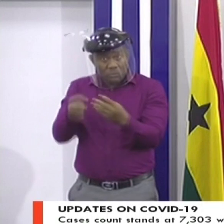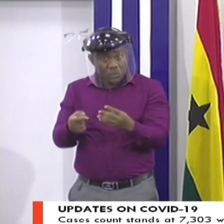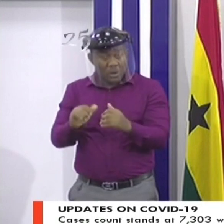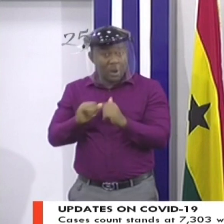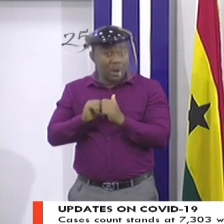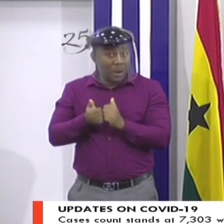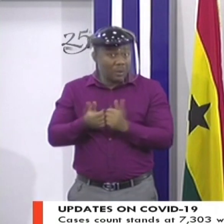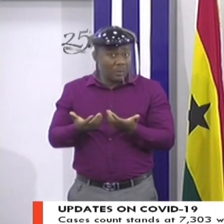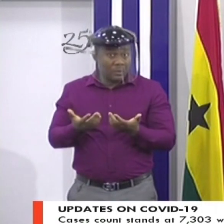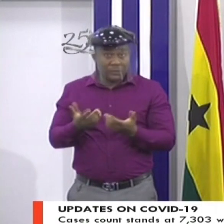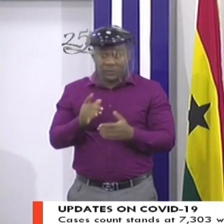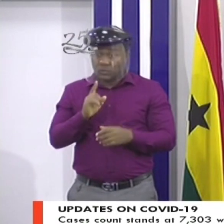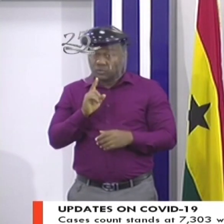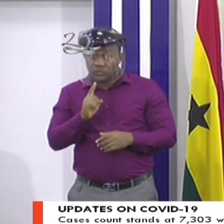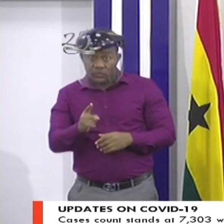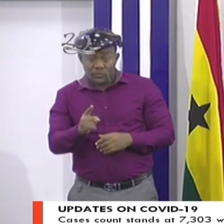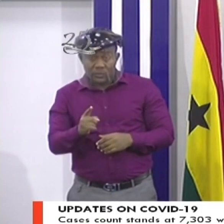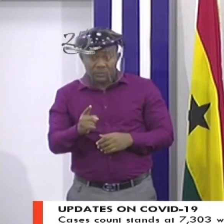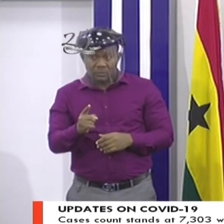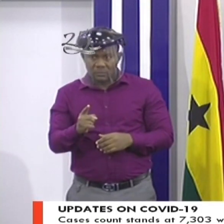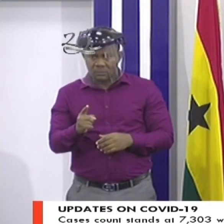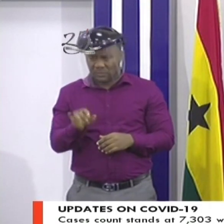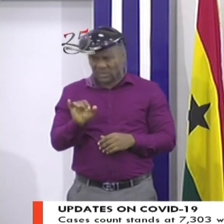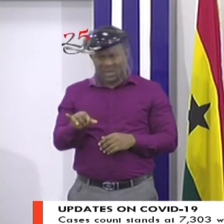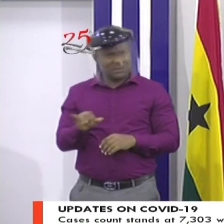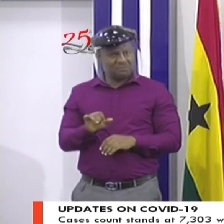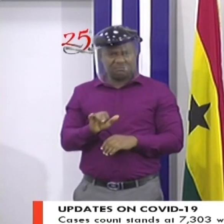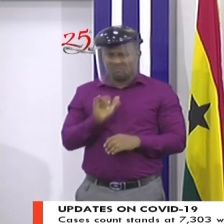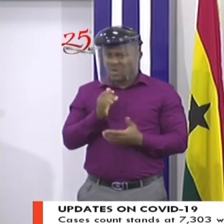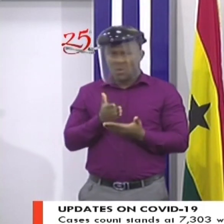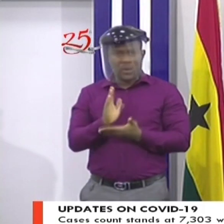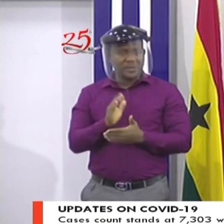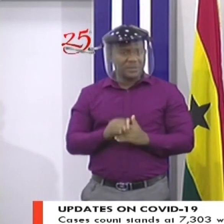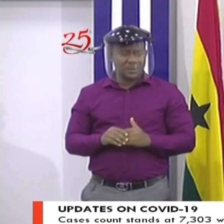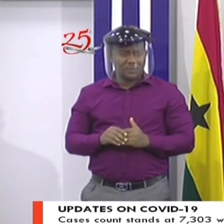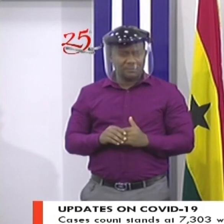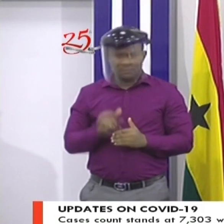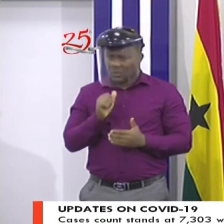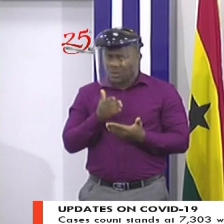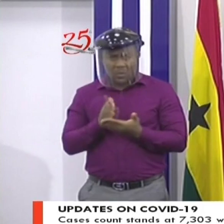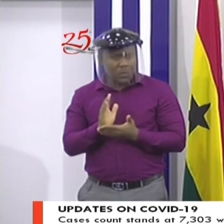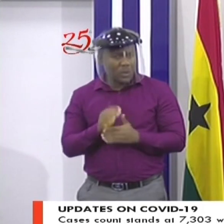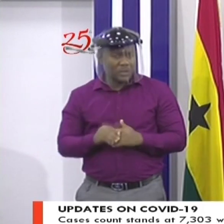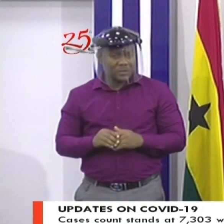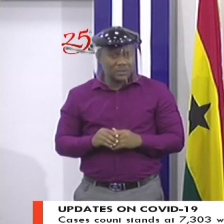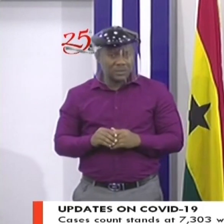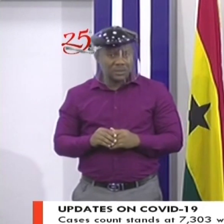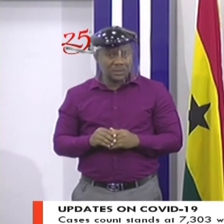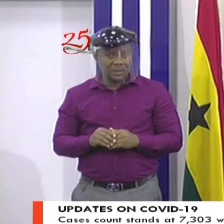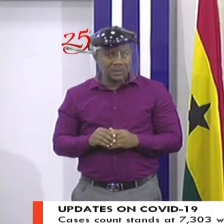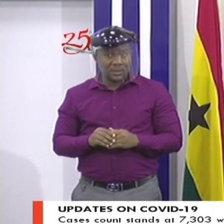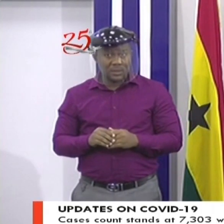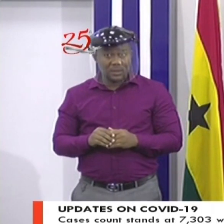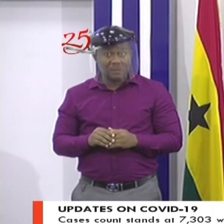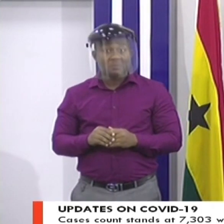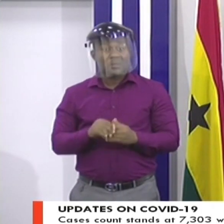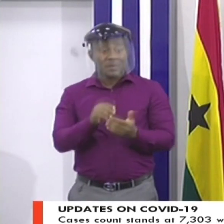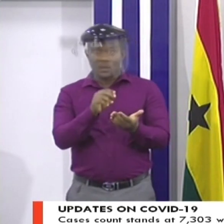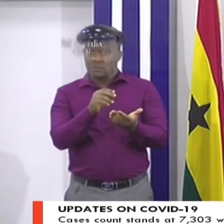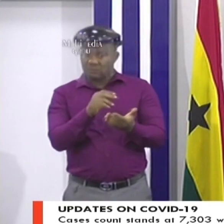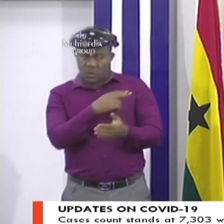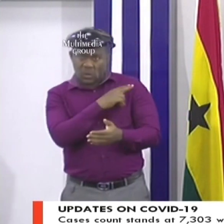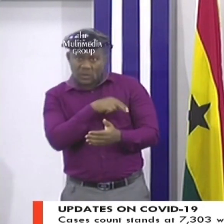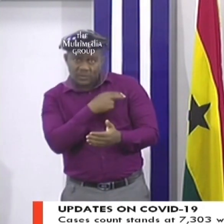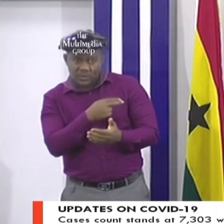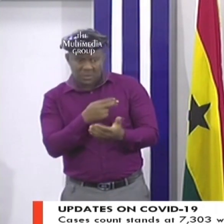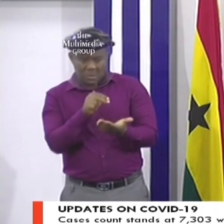out if this is being done. It's not a practice, it's not a guideline, it's not a operative procedure, standard operative procedure that we